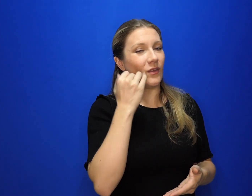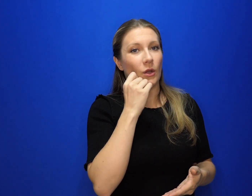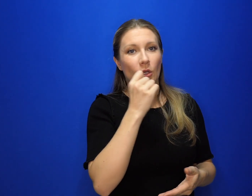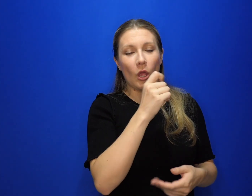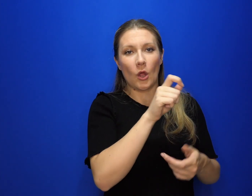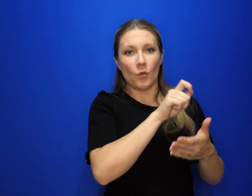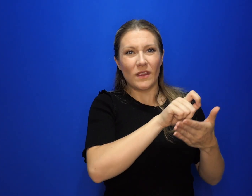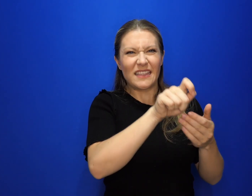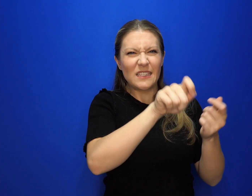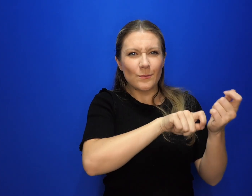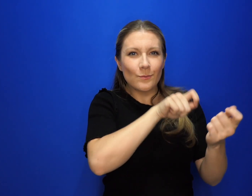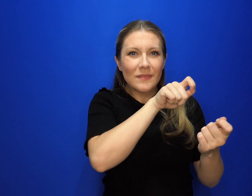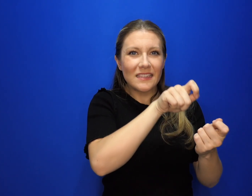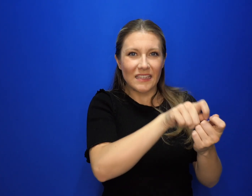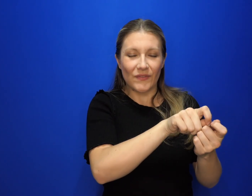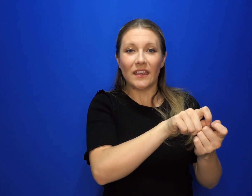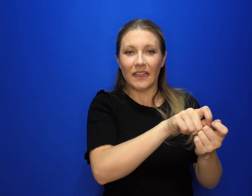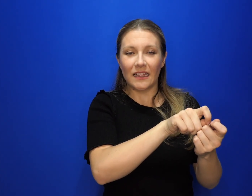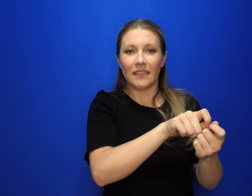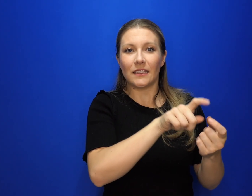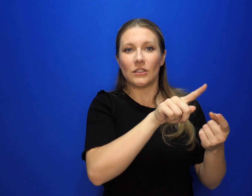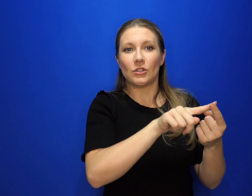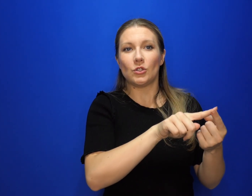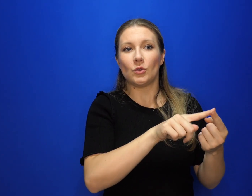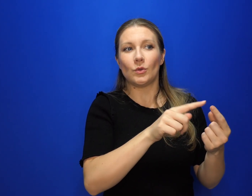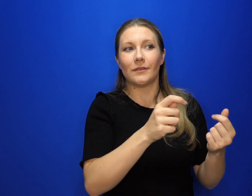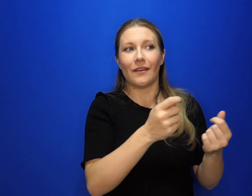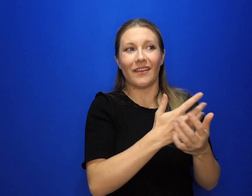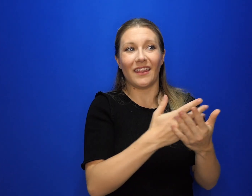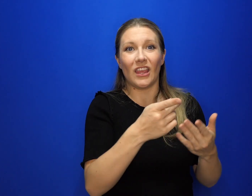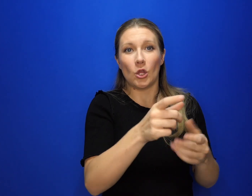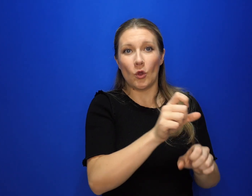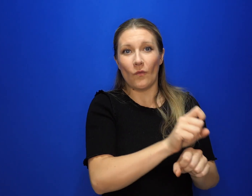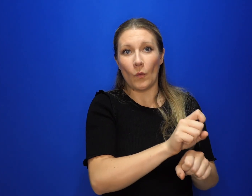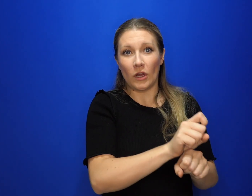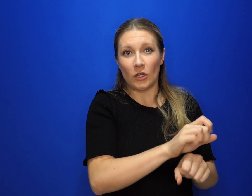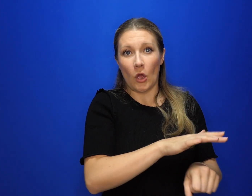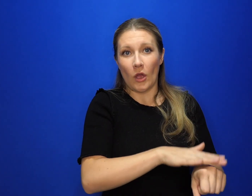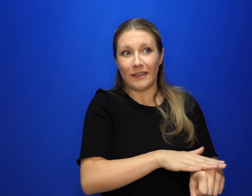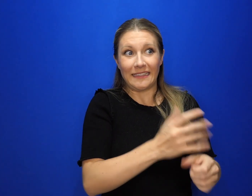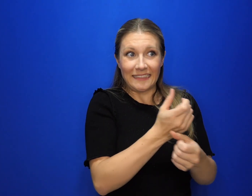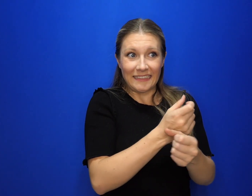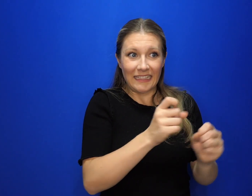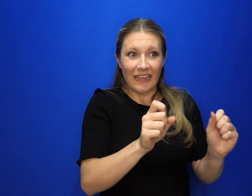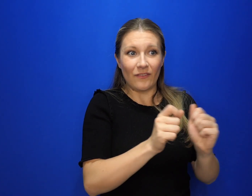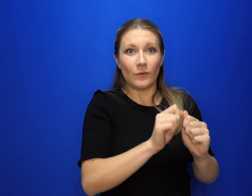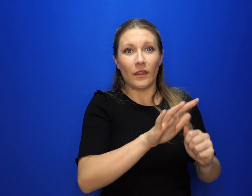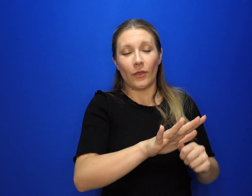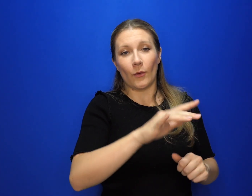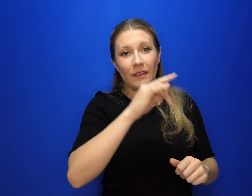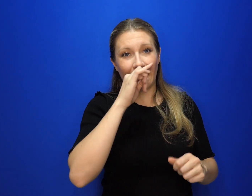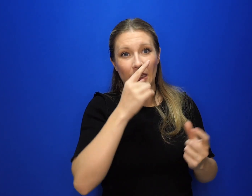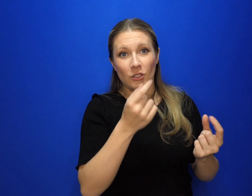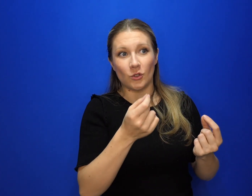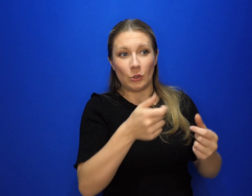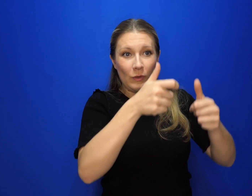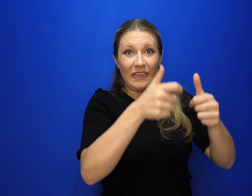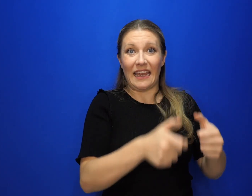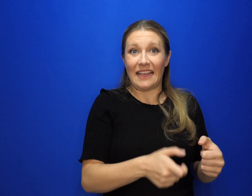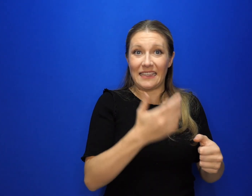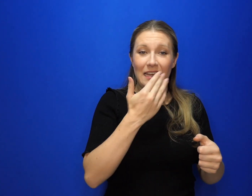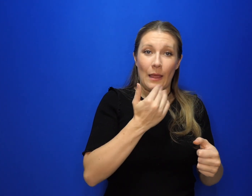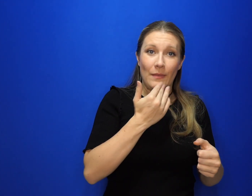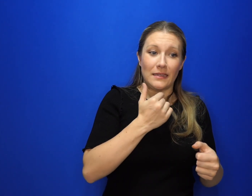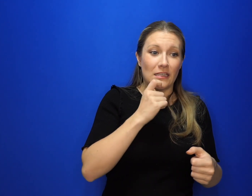written specific to what you have worked out and is safe with your child to do, texting diabetes,